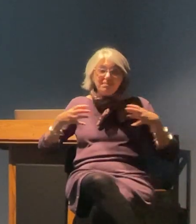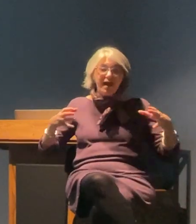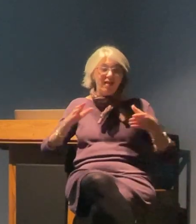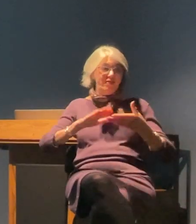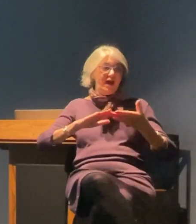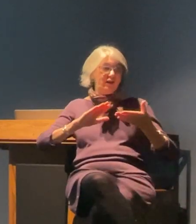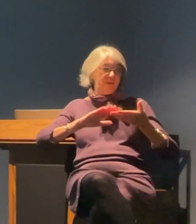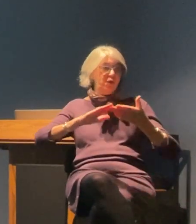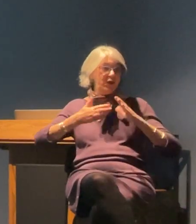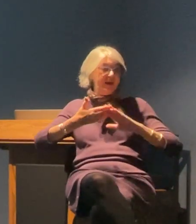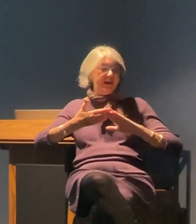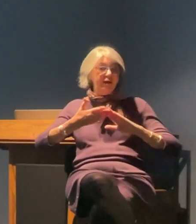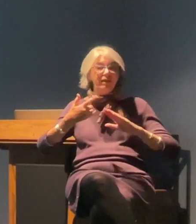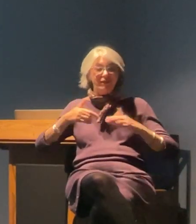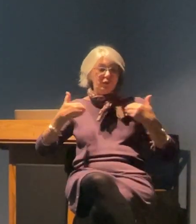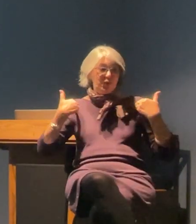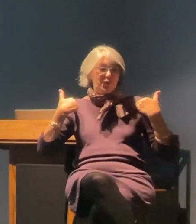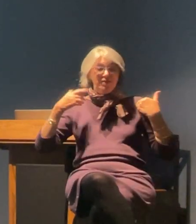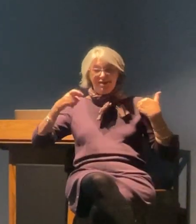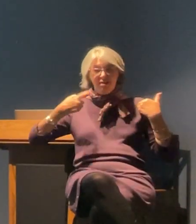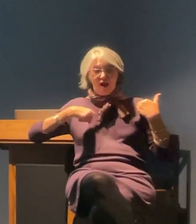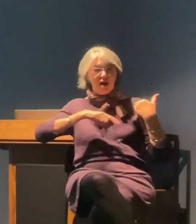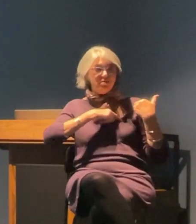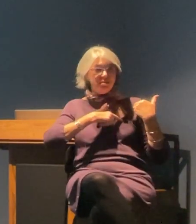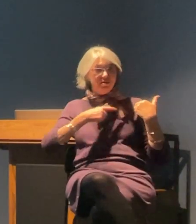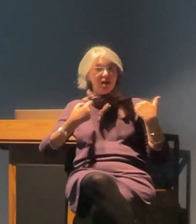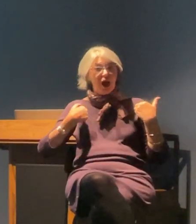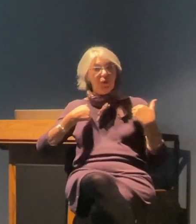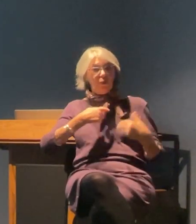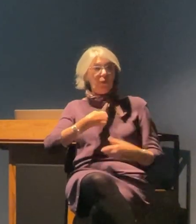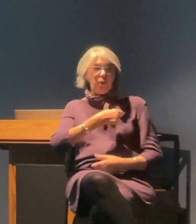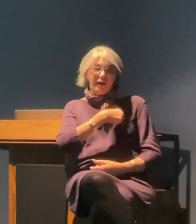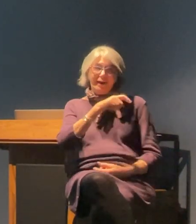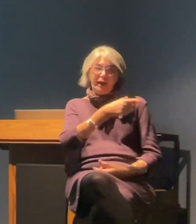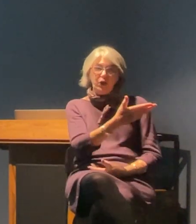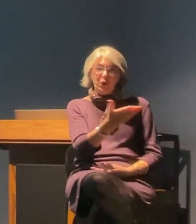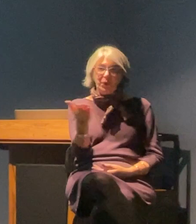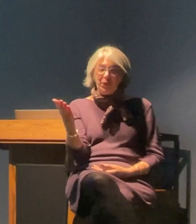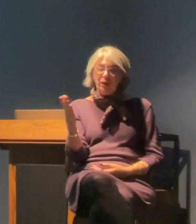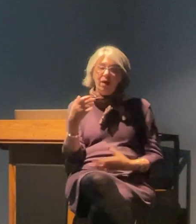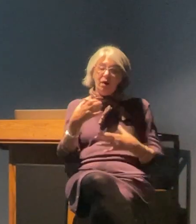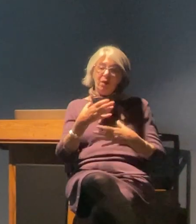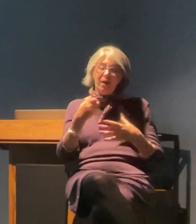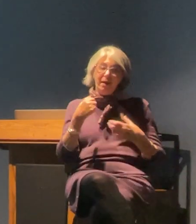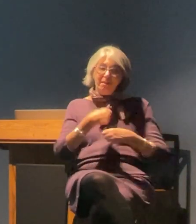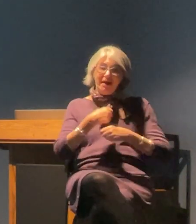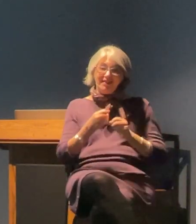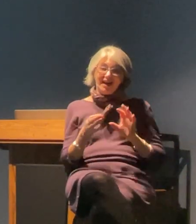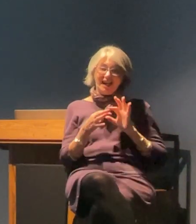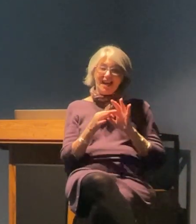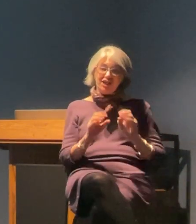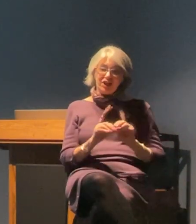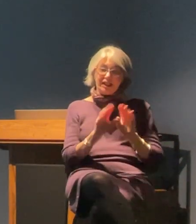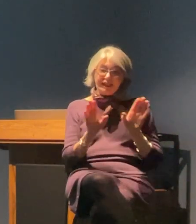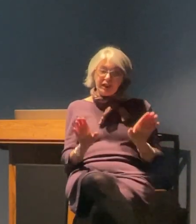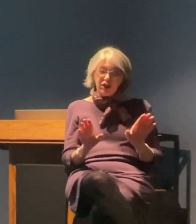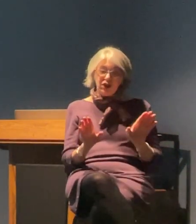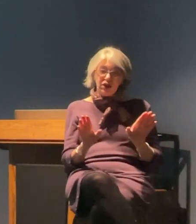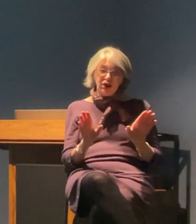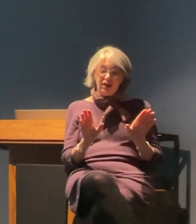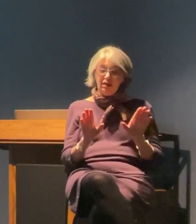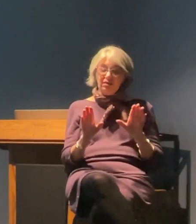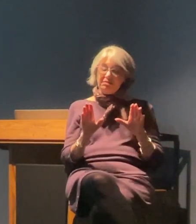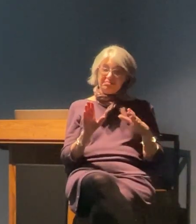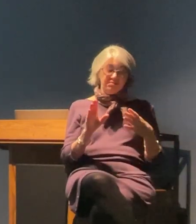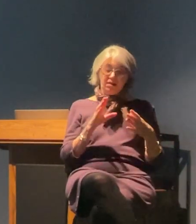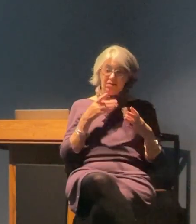community. These youth need us, right? And we need you, right? So I always want to make that connection clear, that at the